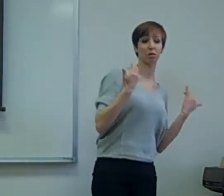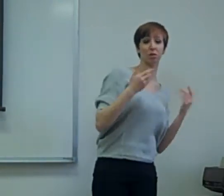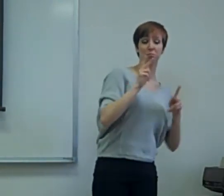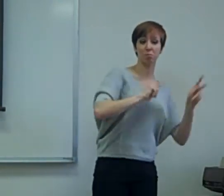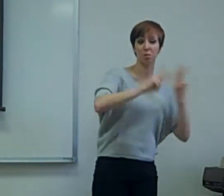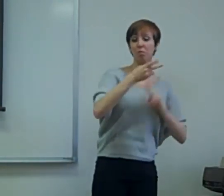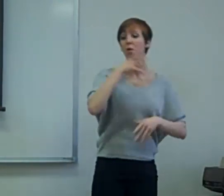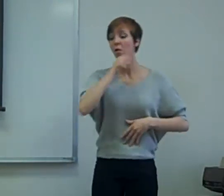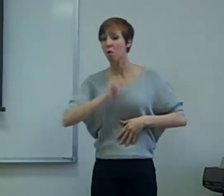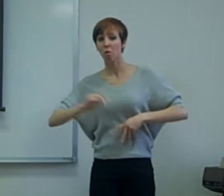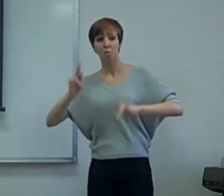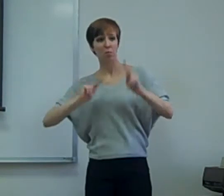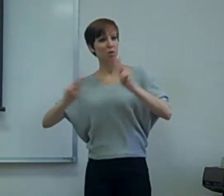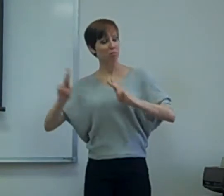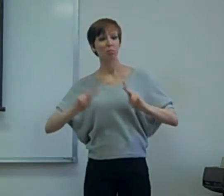little kids? That kind of thing.